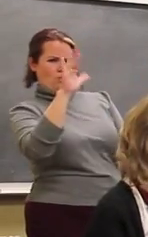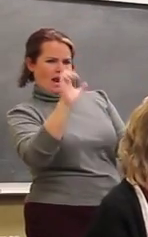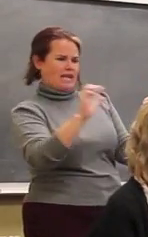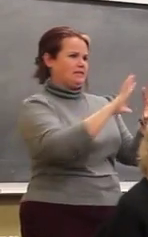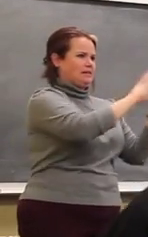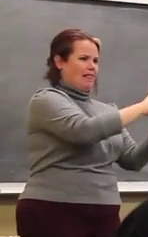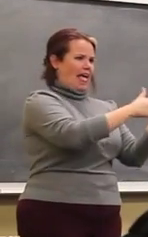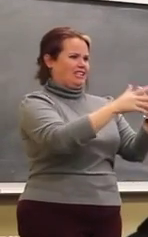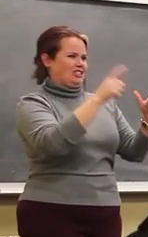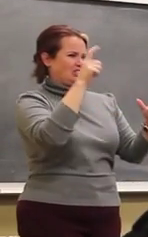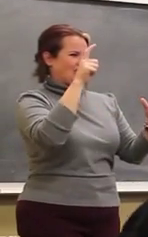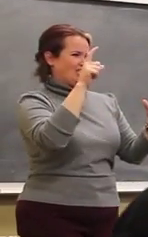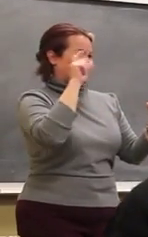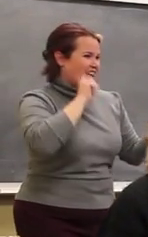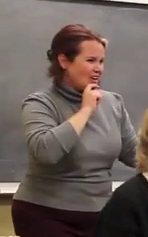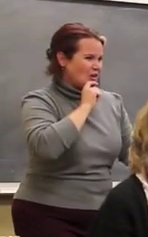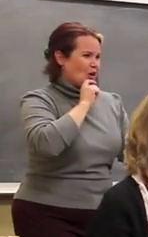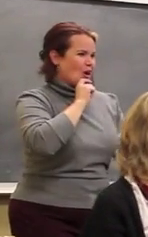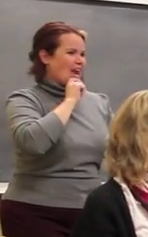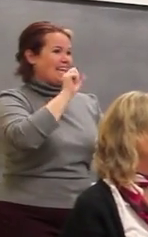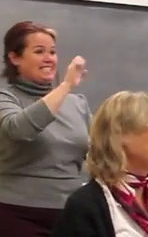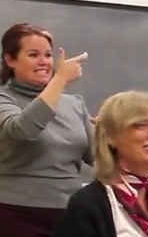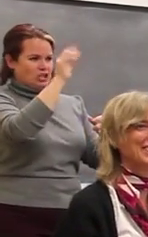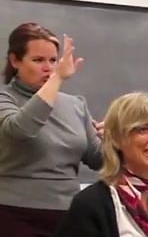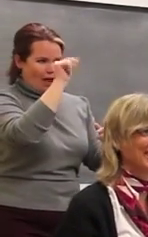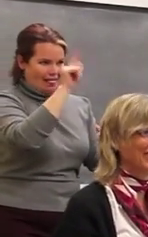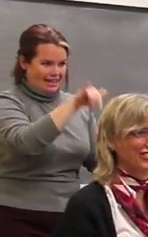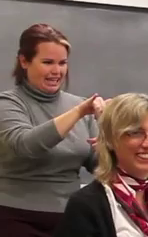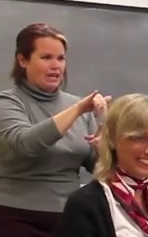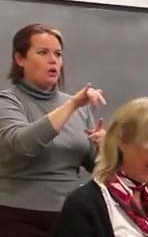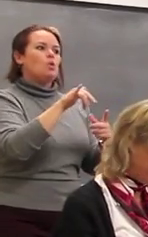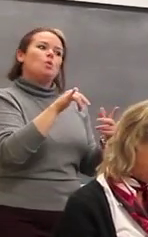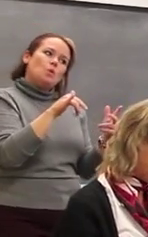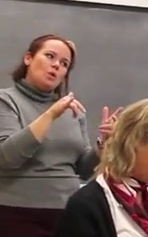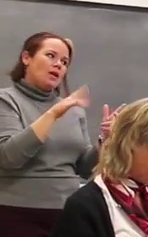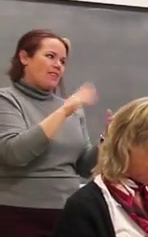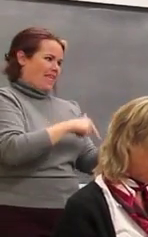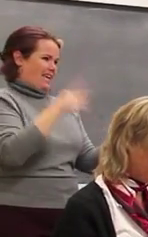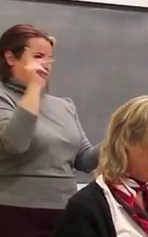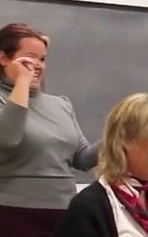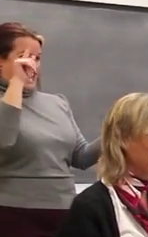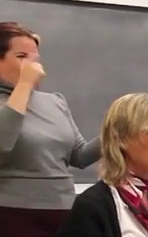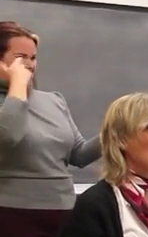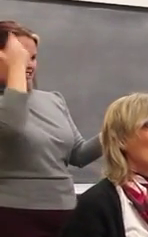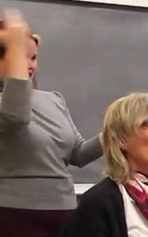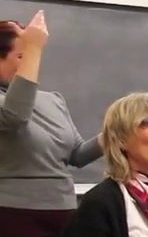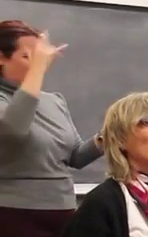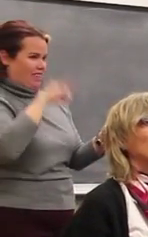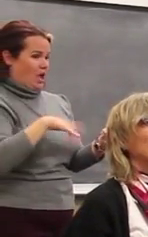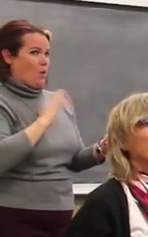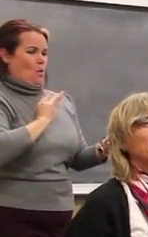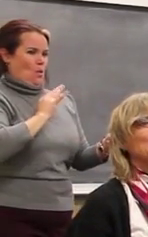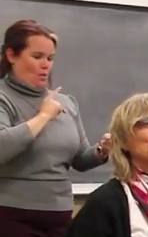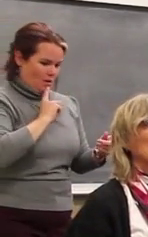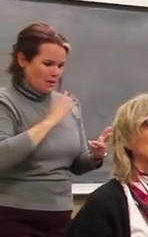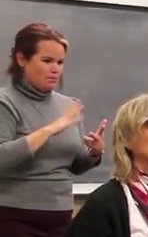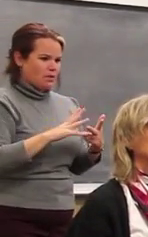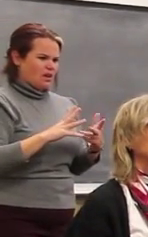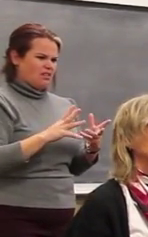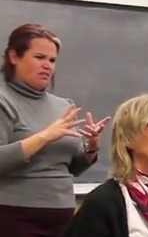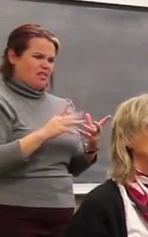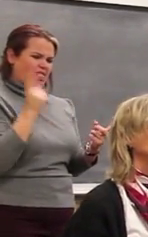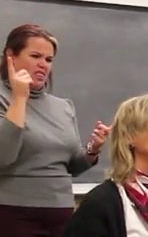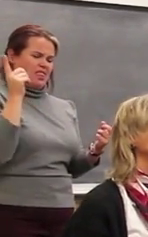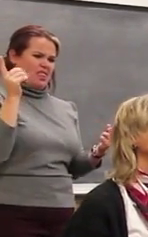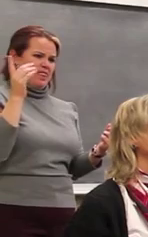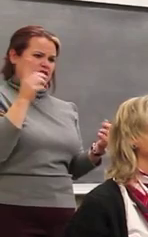class, gender, and sexuality. That was quite an amazing lecture that Kate just gave doing that. Where a lot of us struggle